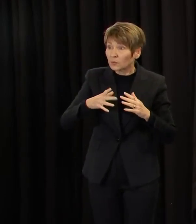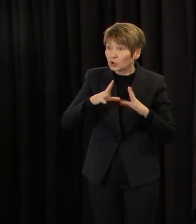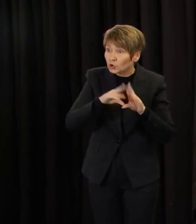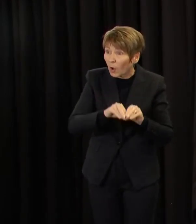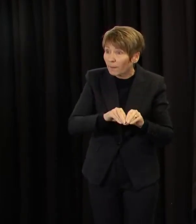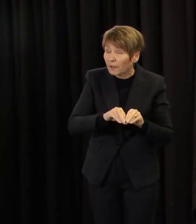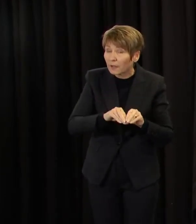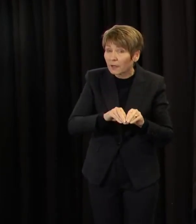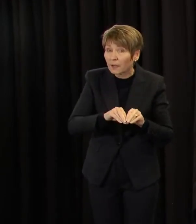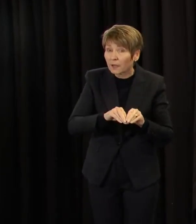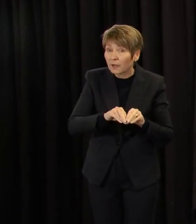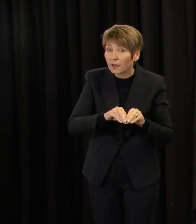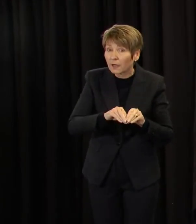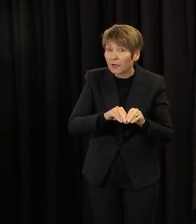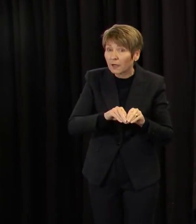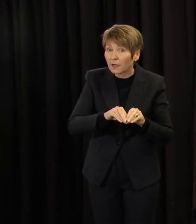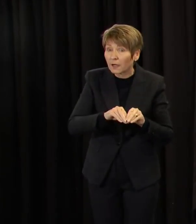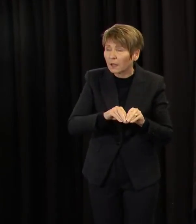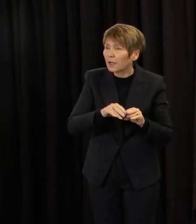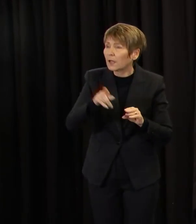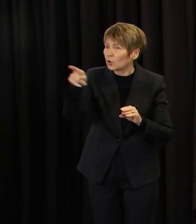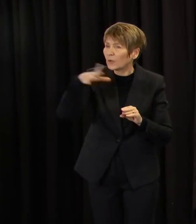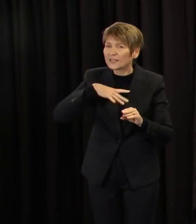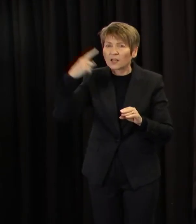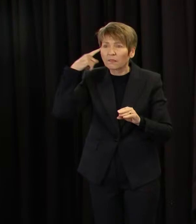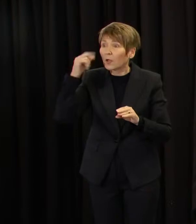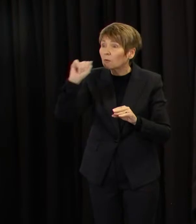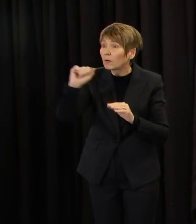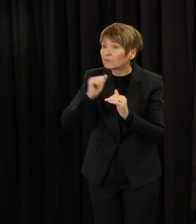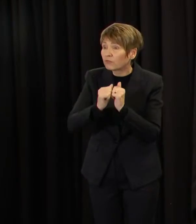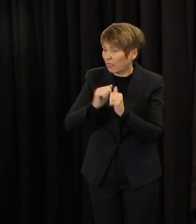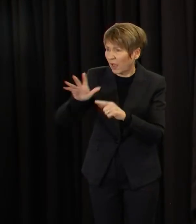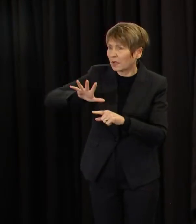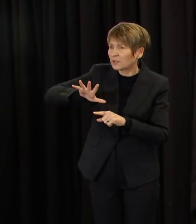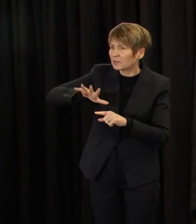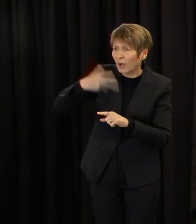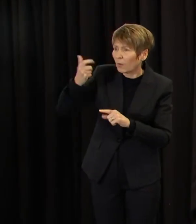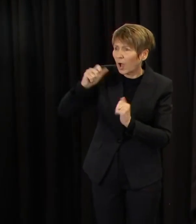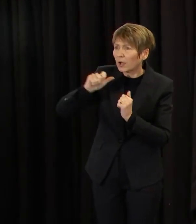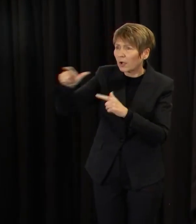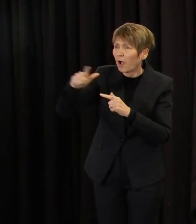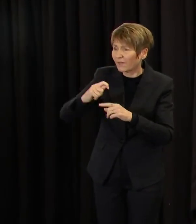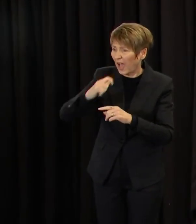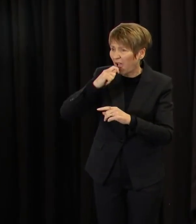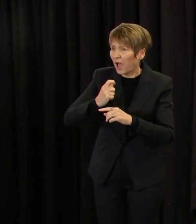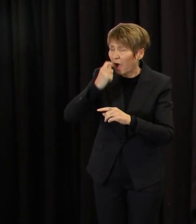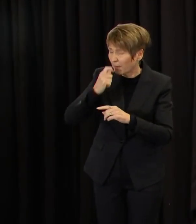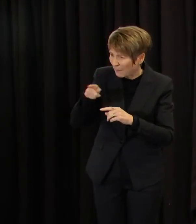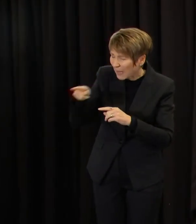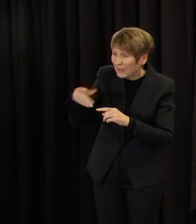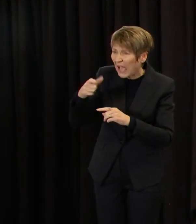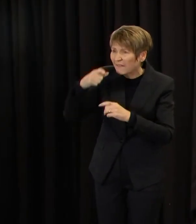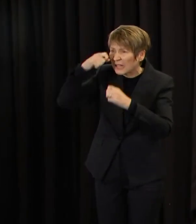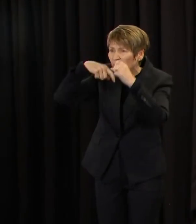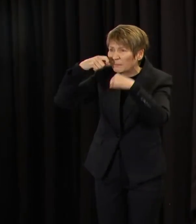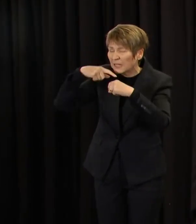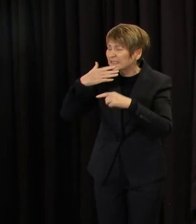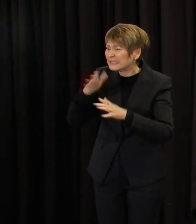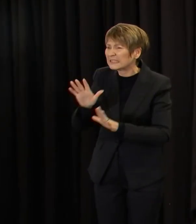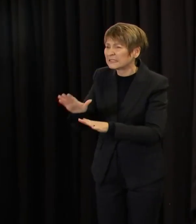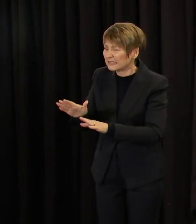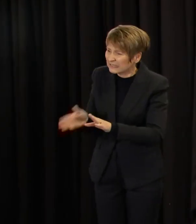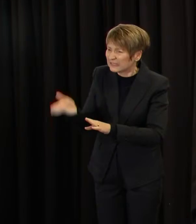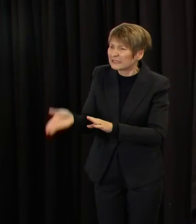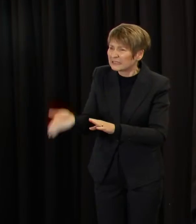my dad, my brother, my sister to go and get tested? And how do we deal with this together? That's the real challenge for us today. Pop-up sites. Have you